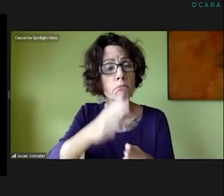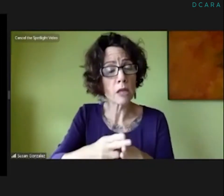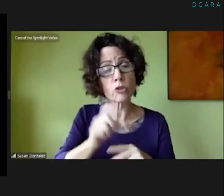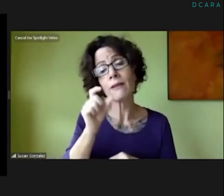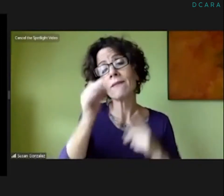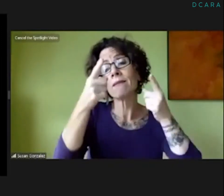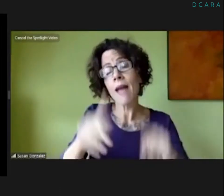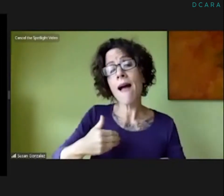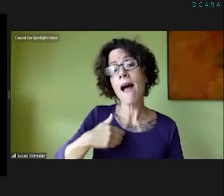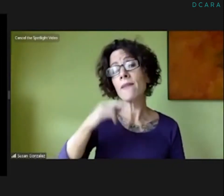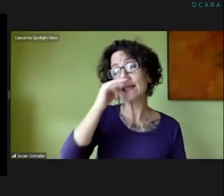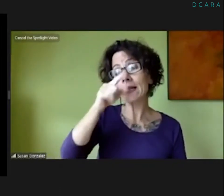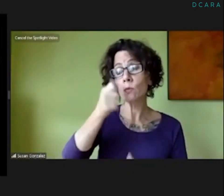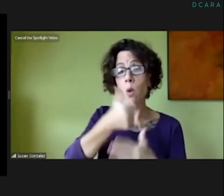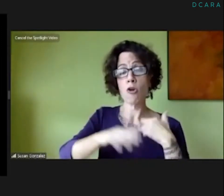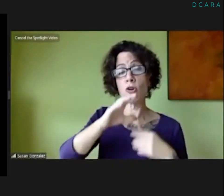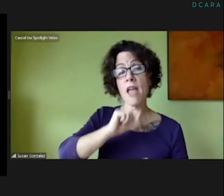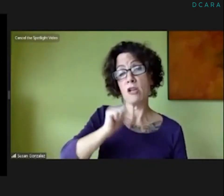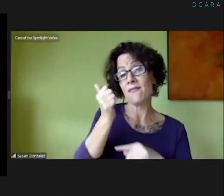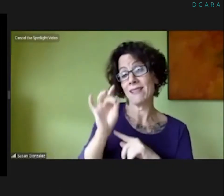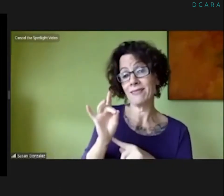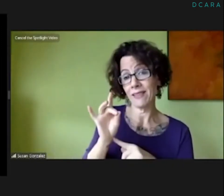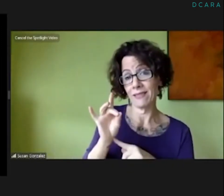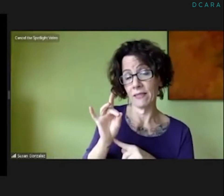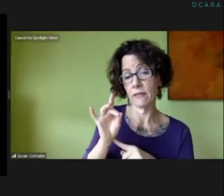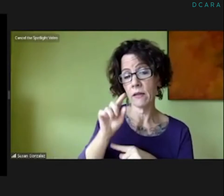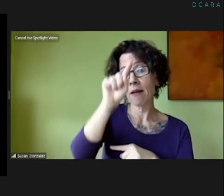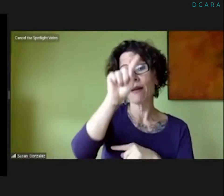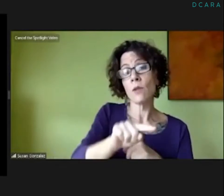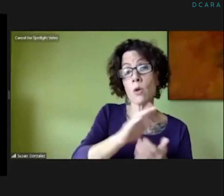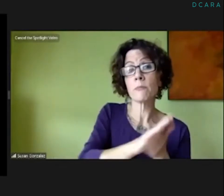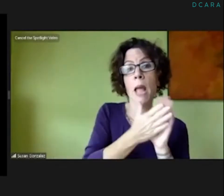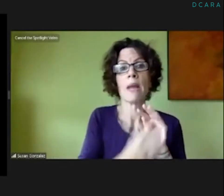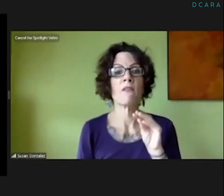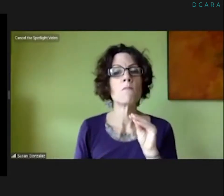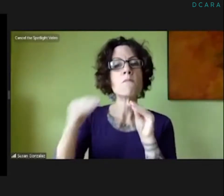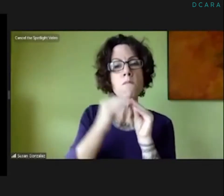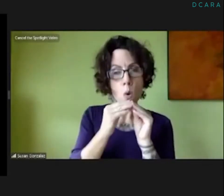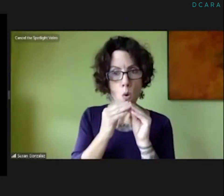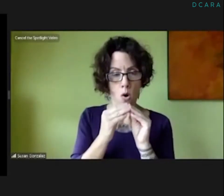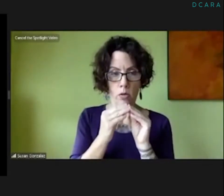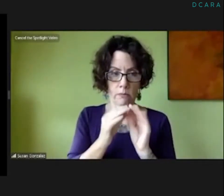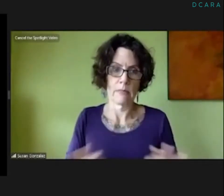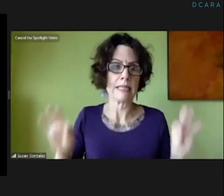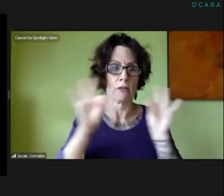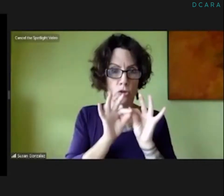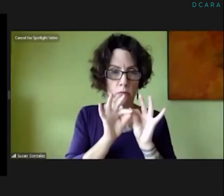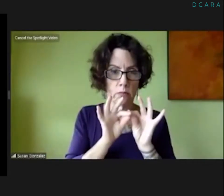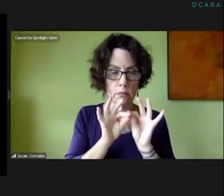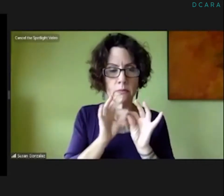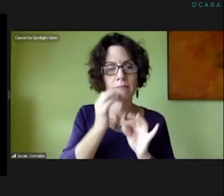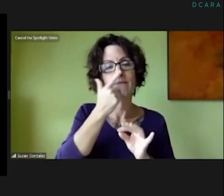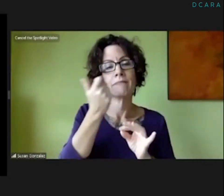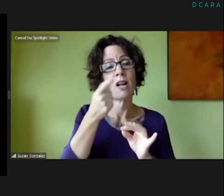These 6 items are what I encourage you to do when you're thinking about selecting an executor. If you have children under the age